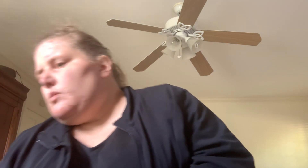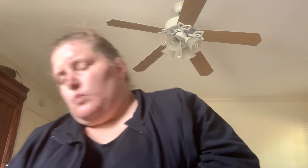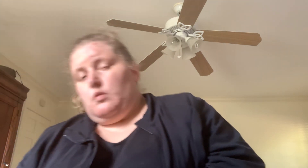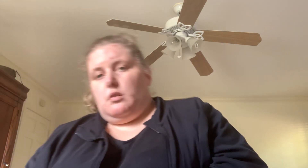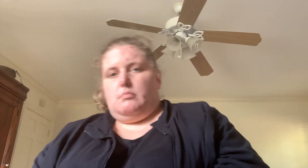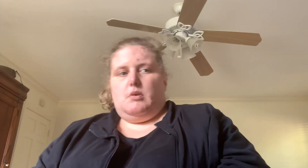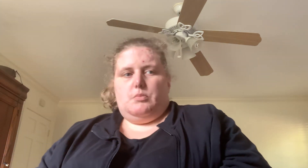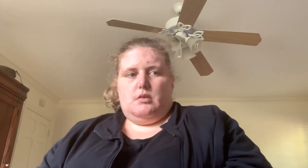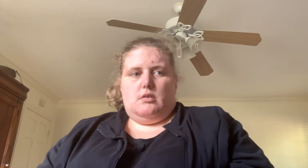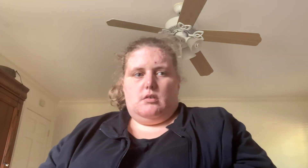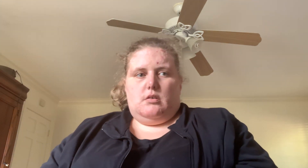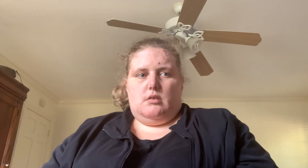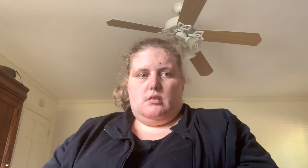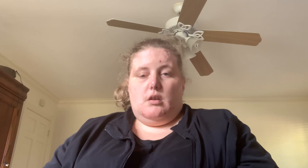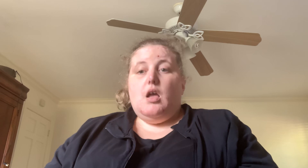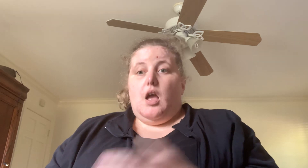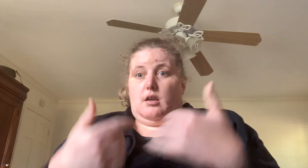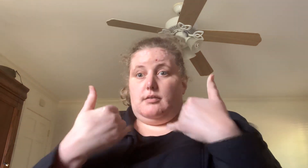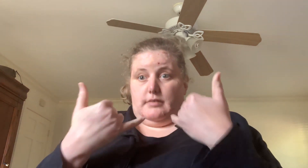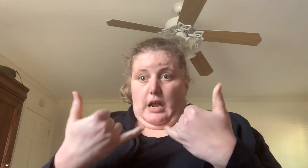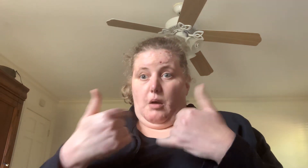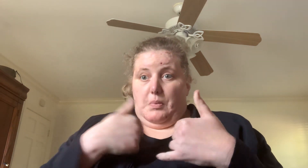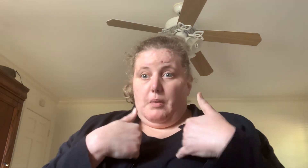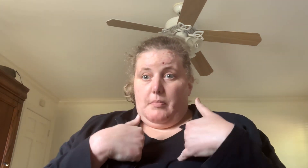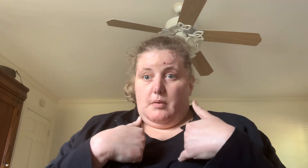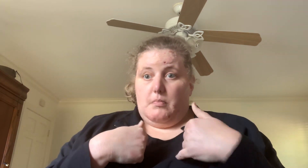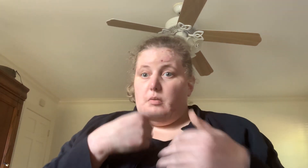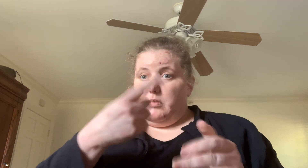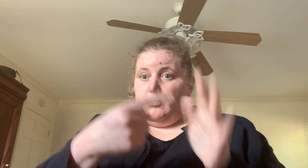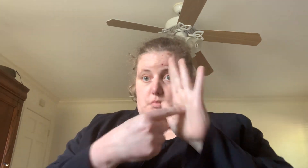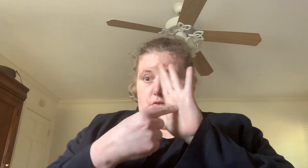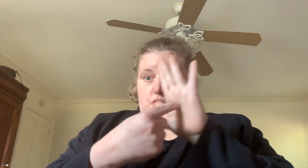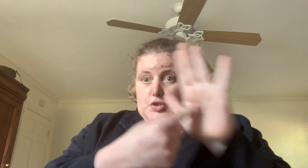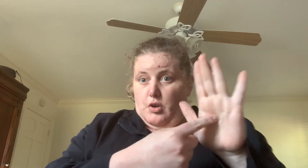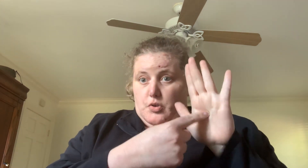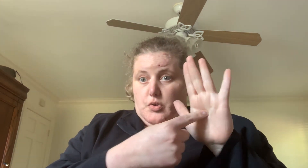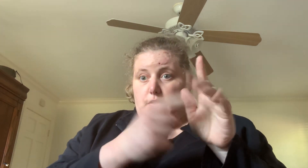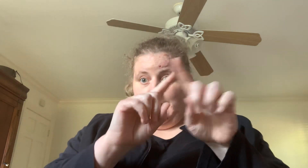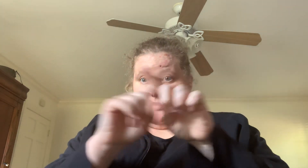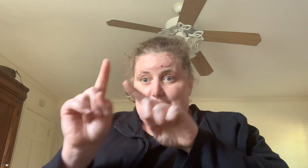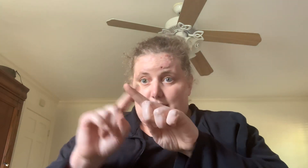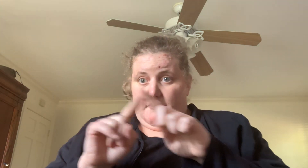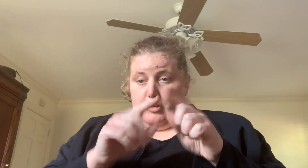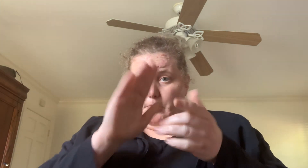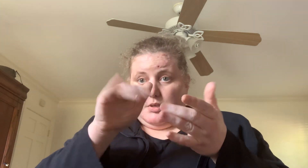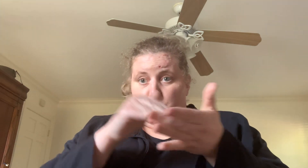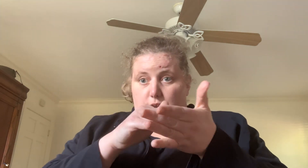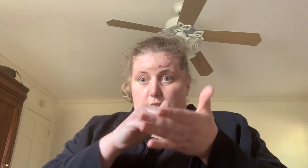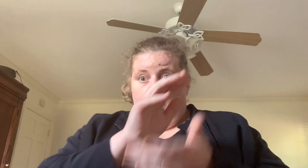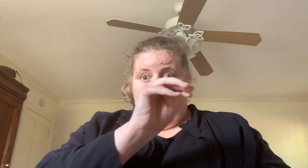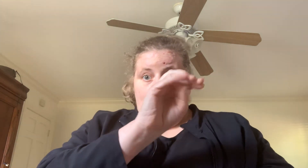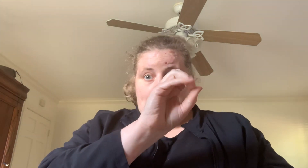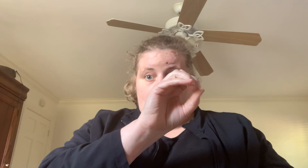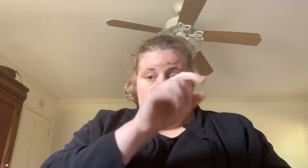the moles and we want to know the grams. So I want to show you the difference between the 2 on the same screen.